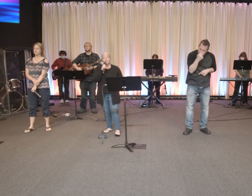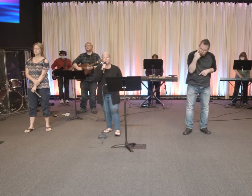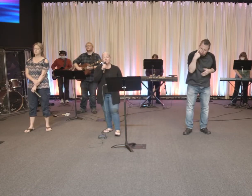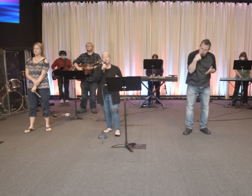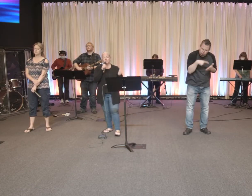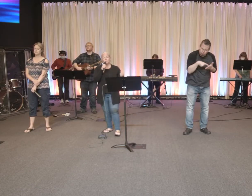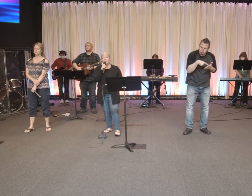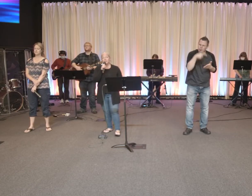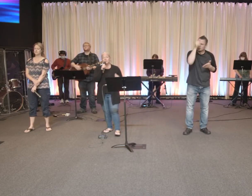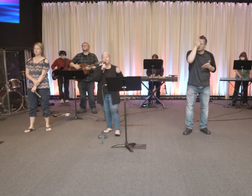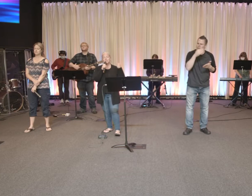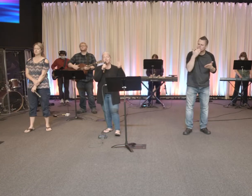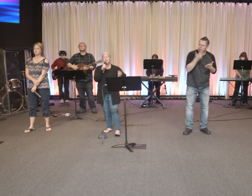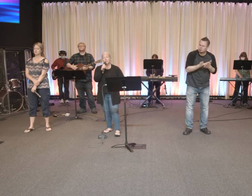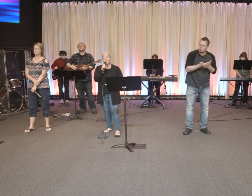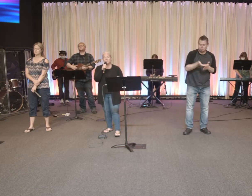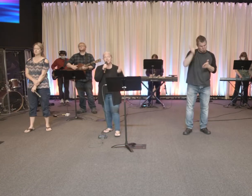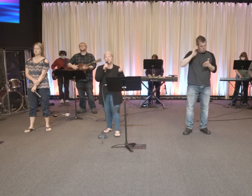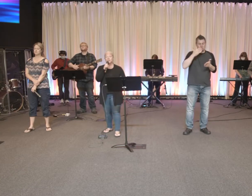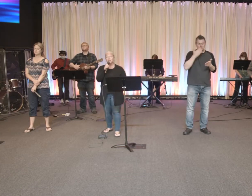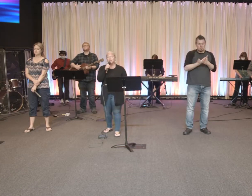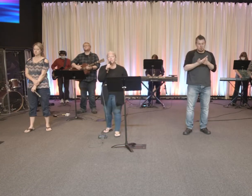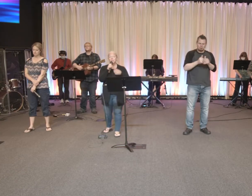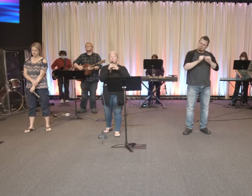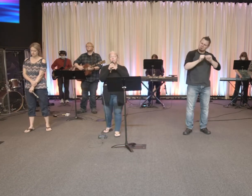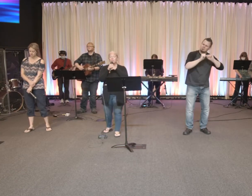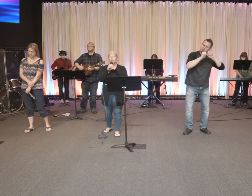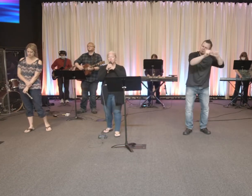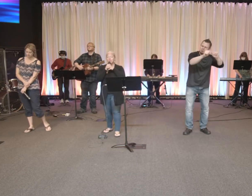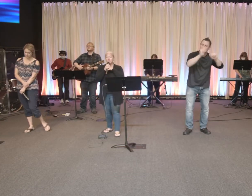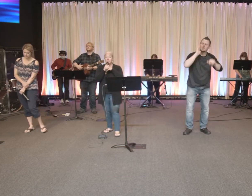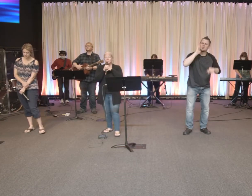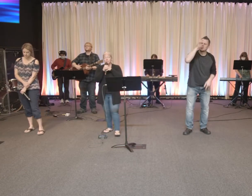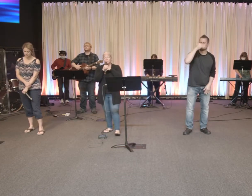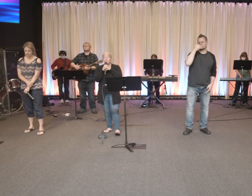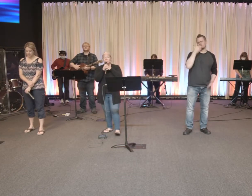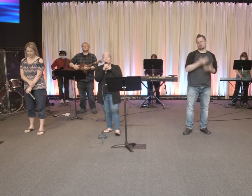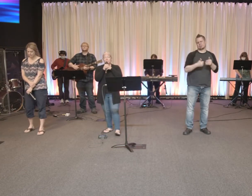is good, He was good, He's going to continue to be good?